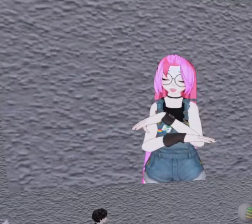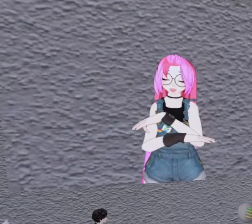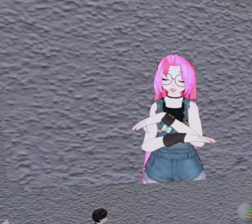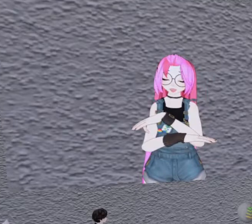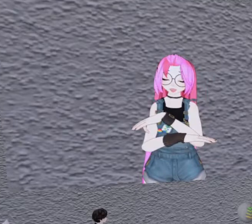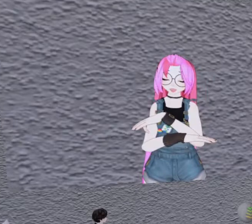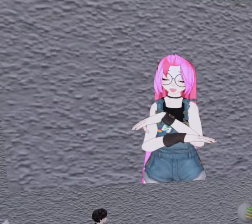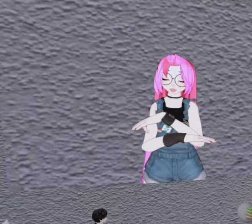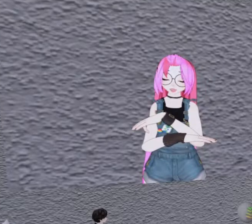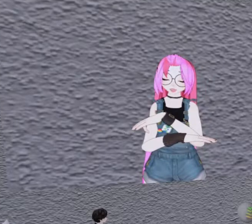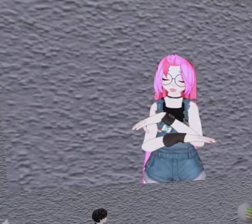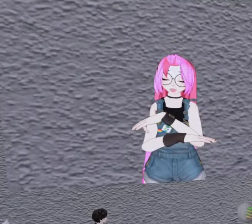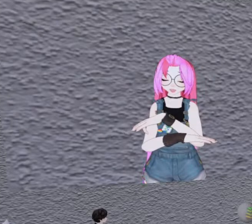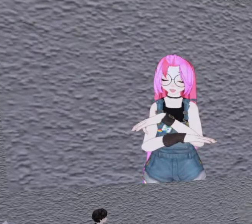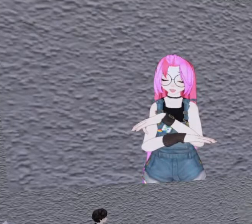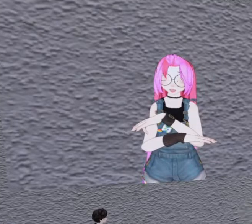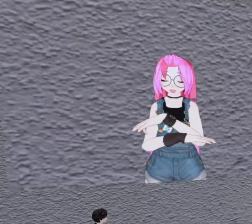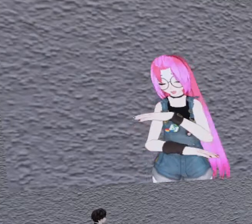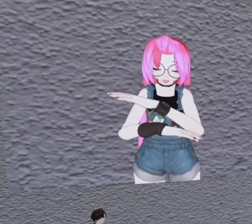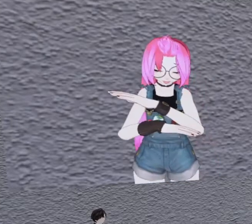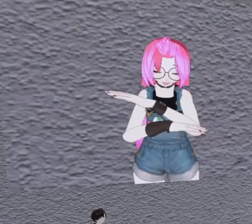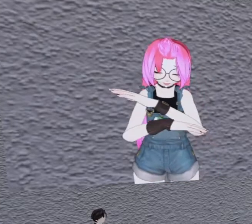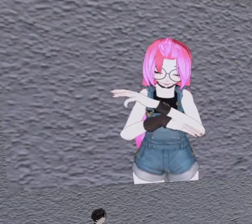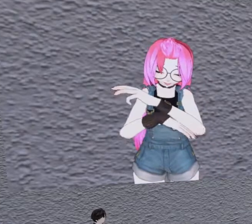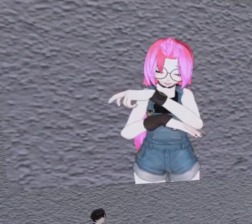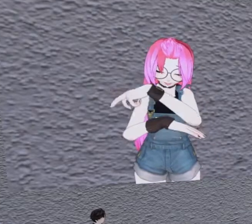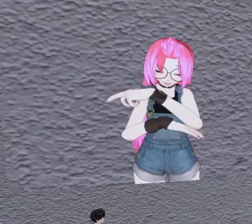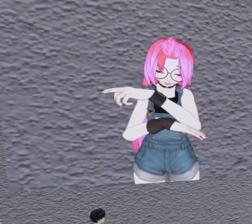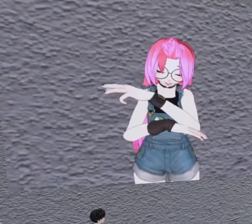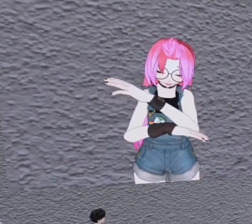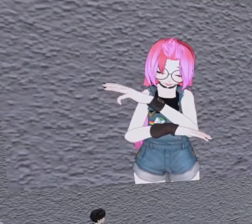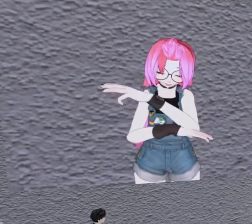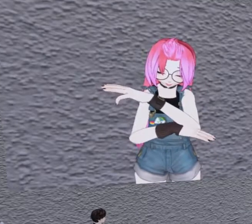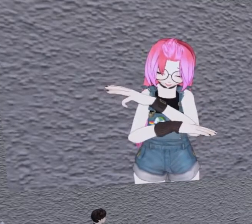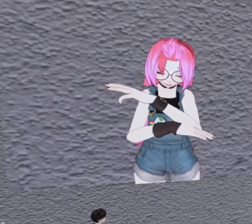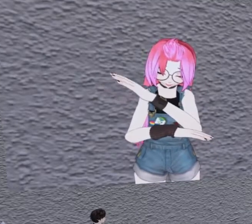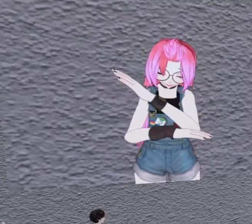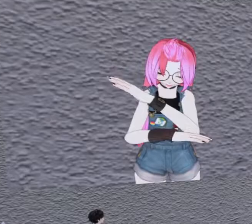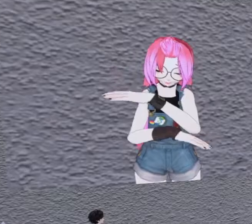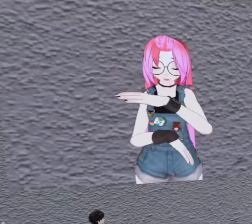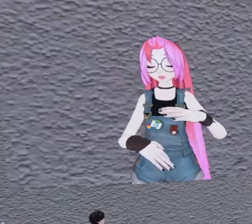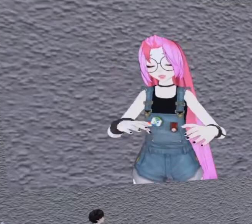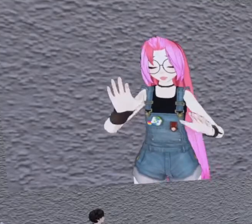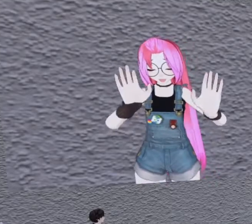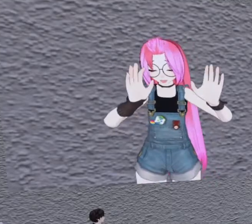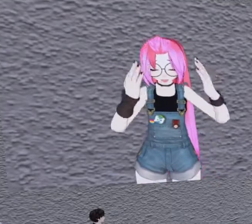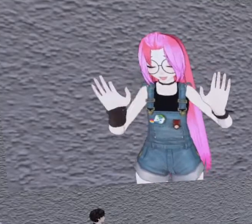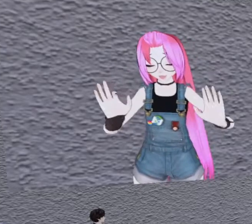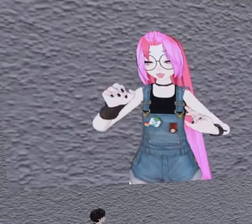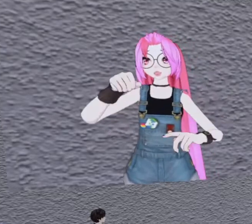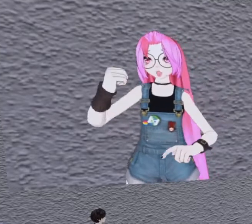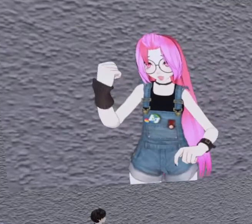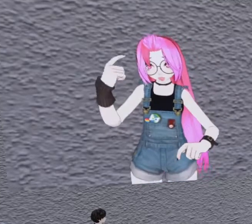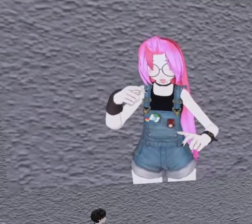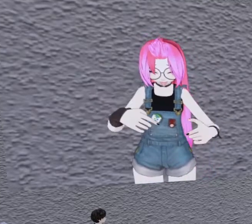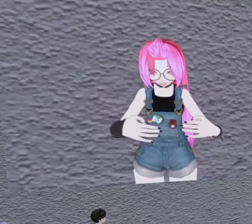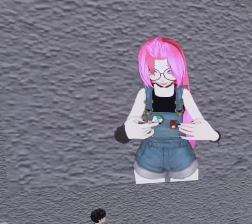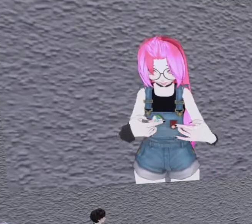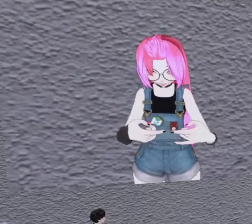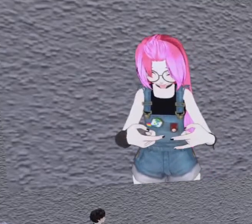Yeah, elbow tracker. If you had elbow trackers, yeah. Yeah, that's a VRChat thing. But yeah, okay, yeah, I understand. Yeah, that makes